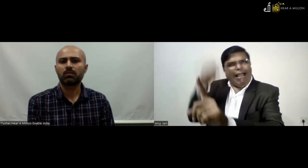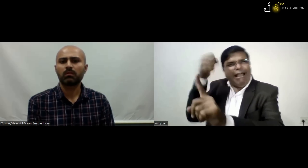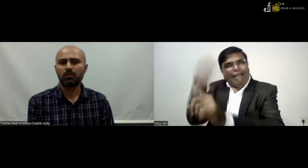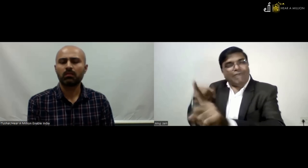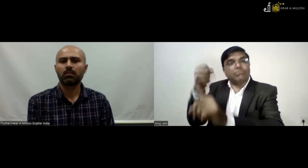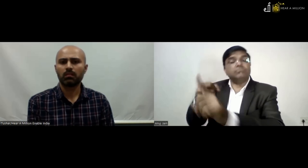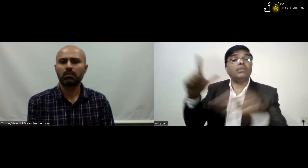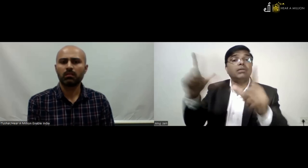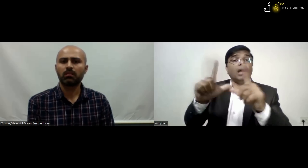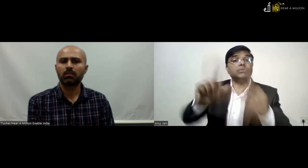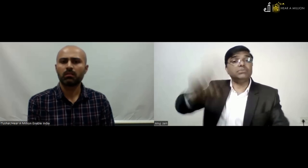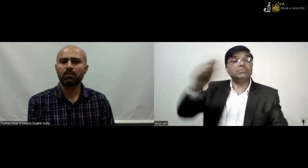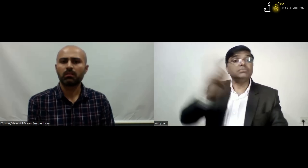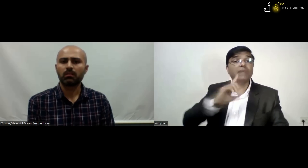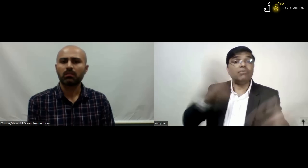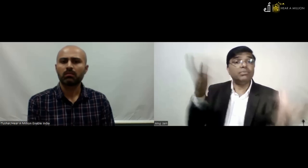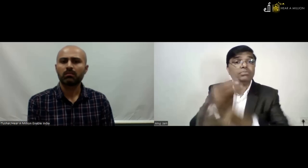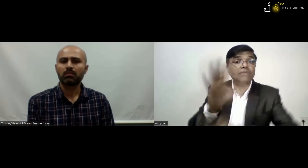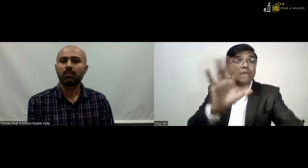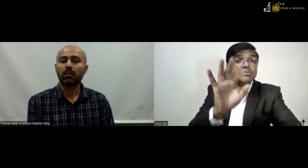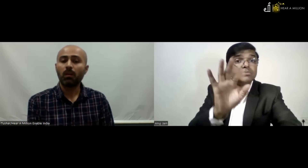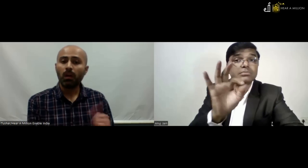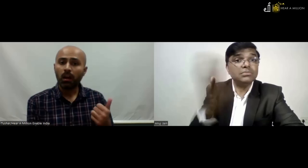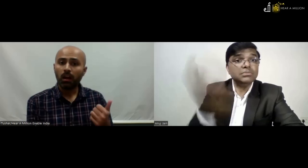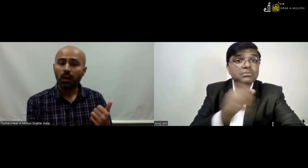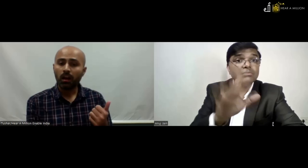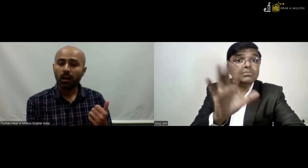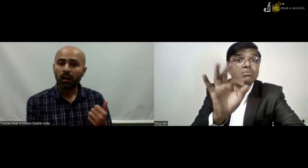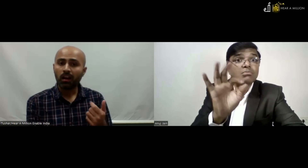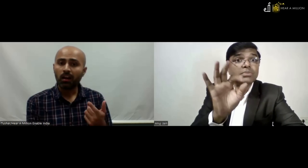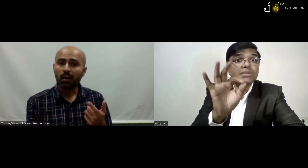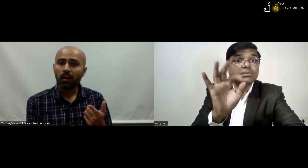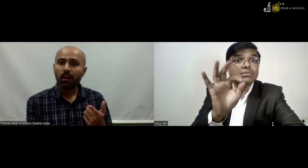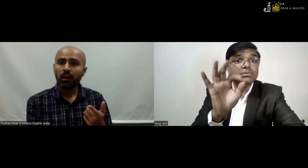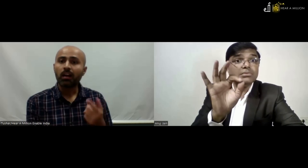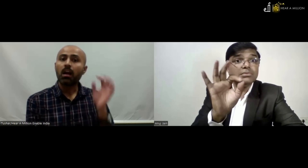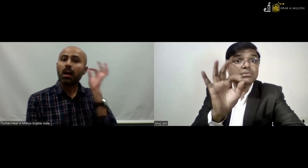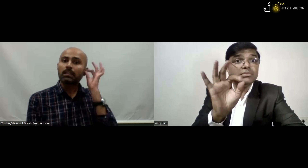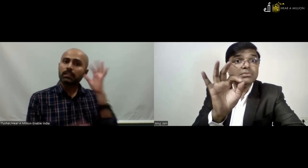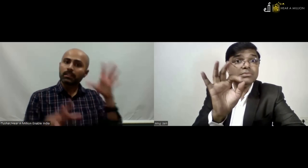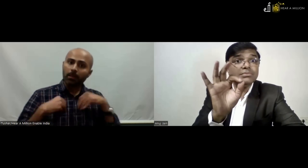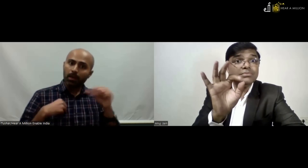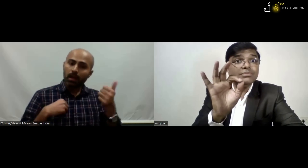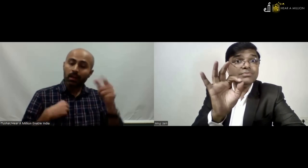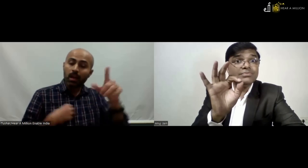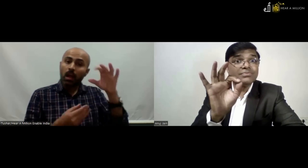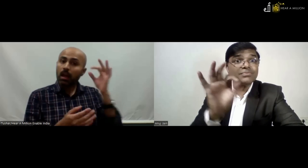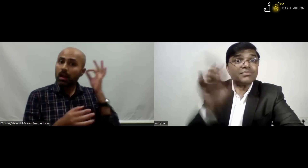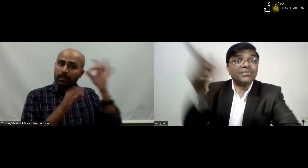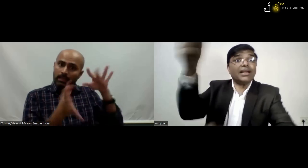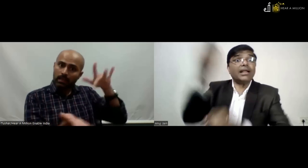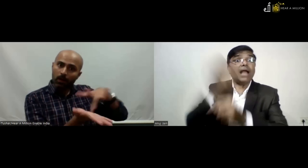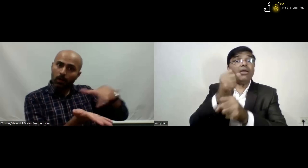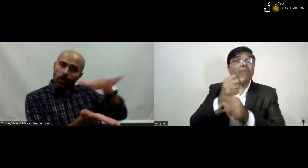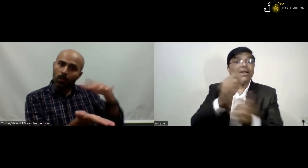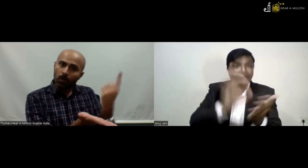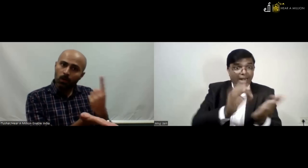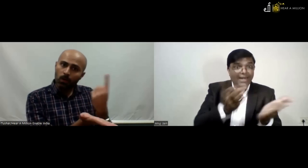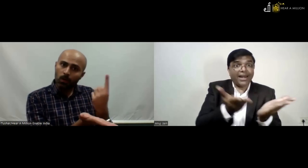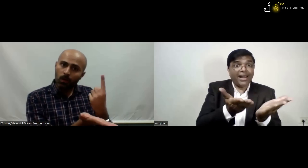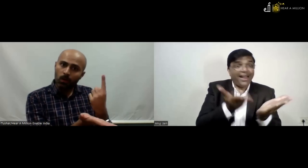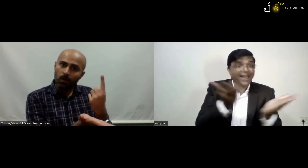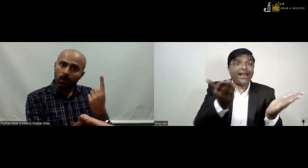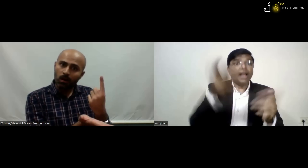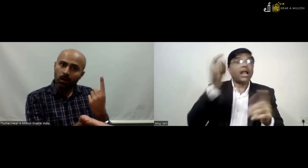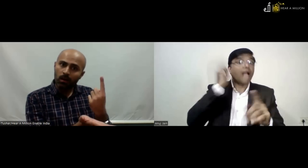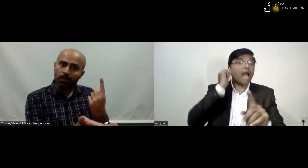The deaf group there was advocating for a very long time, and there were 50 deaf people who got their licenses made. I don't